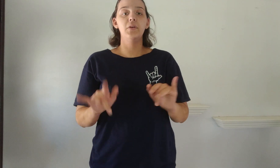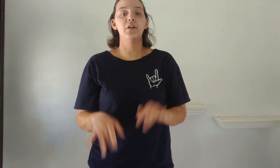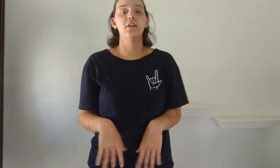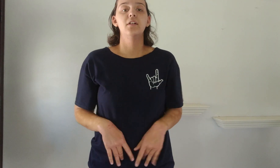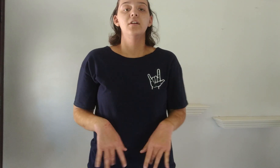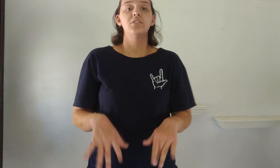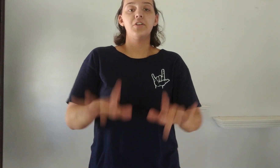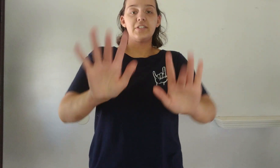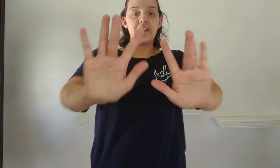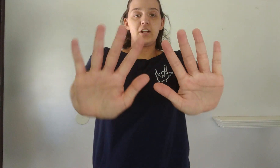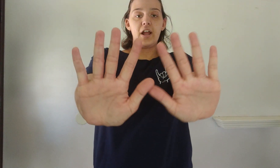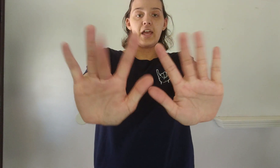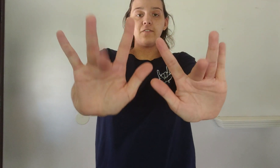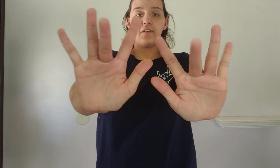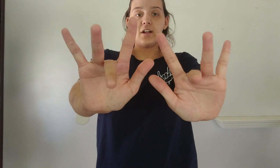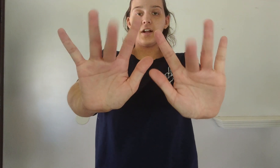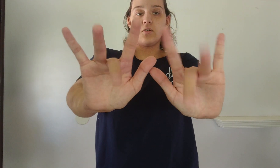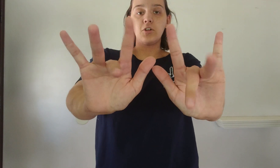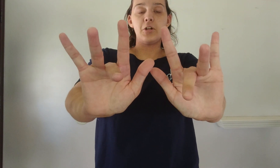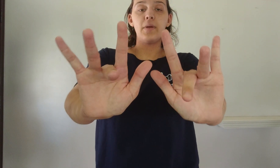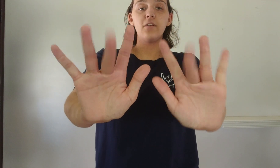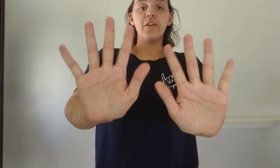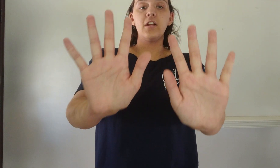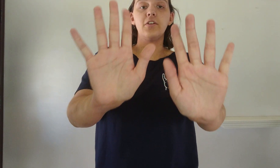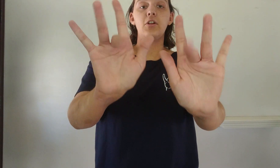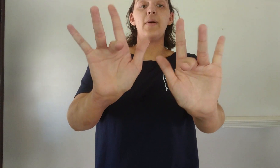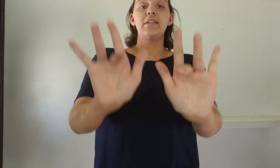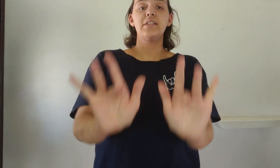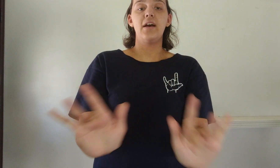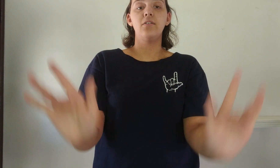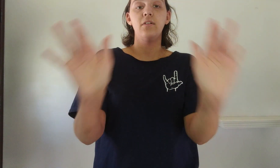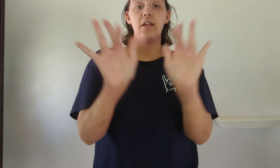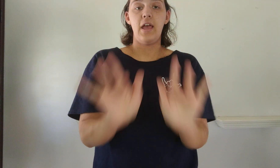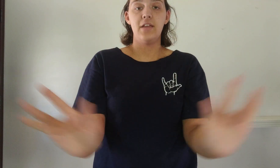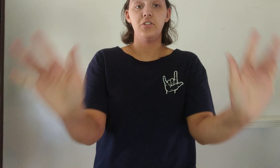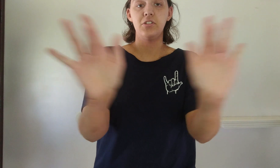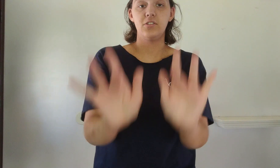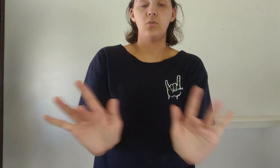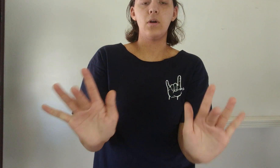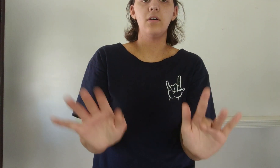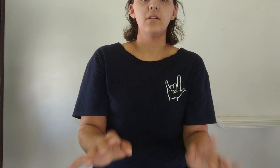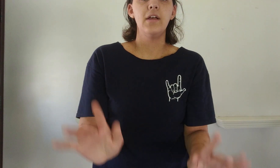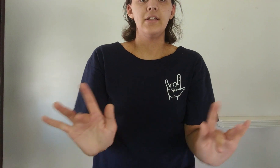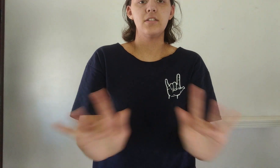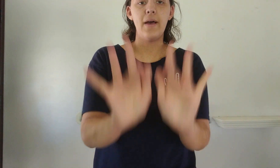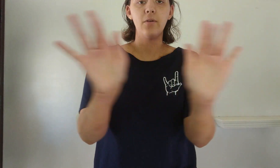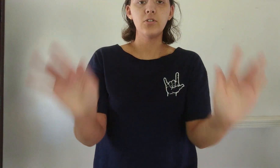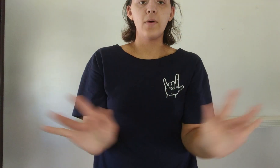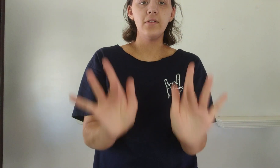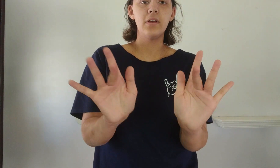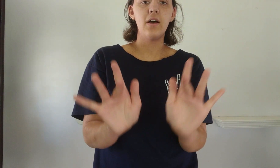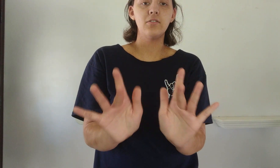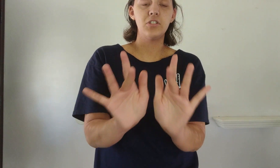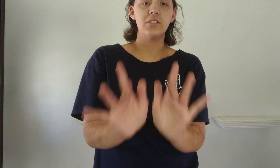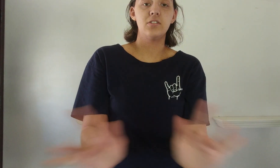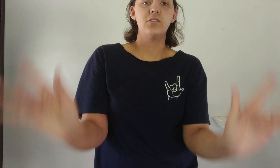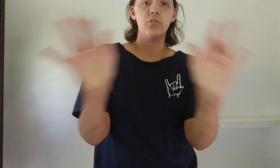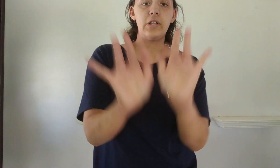Computer. So you're going to take your 8 finger or your middle finger, you're going to bend it down and just twirl. Doesn't matter which way you go, just twirl it